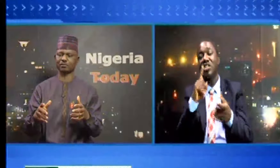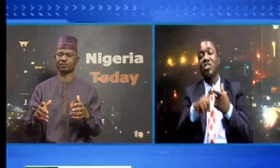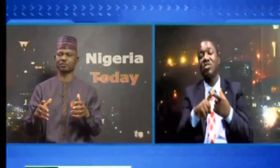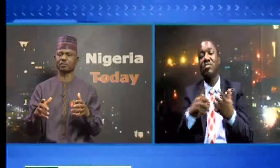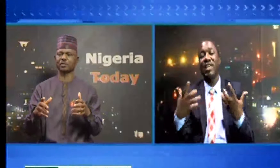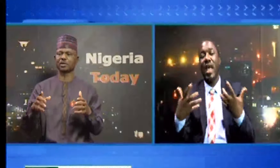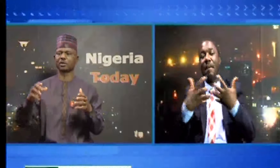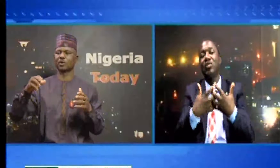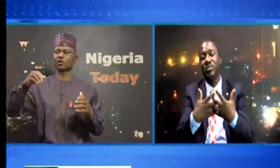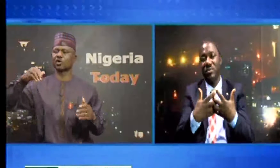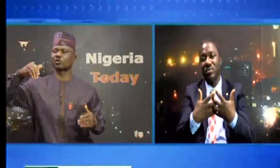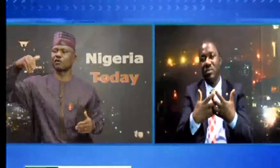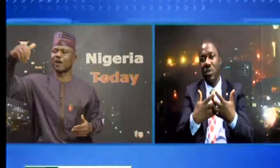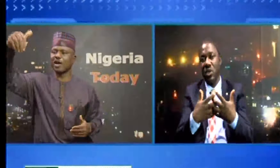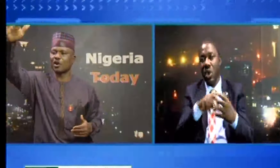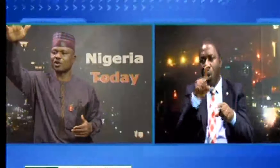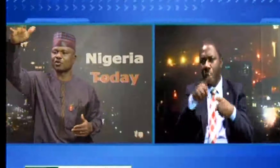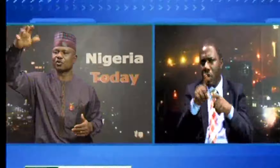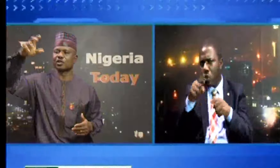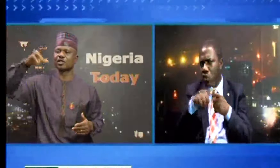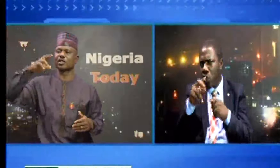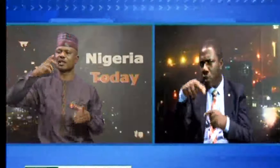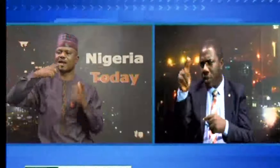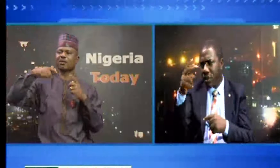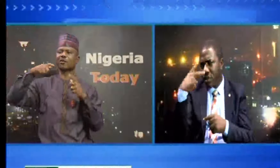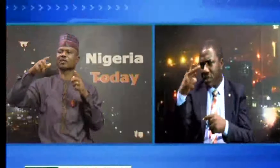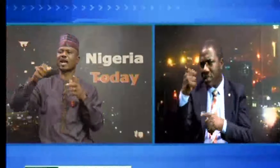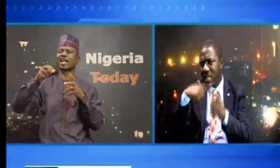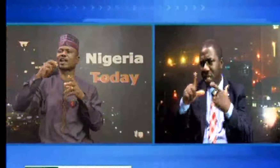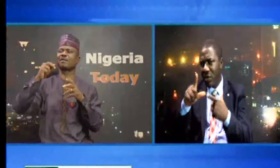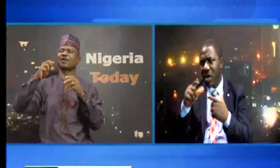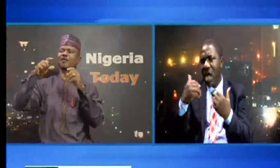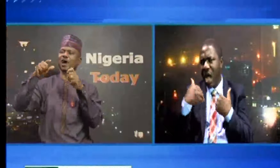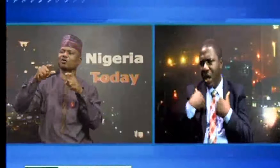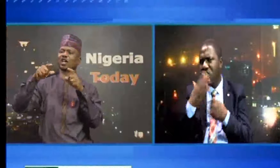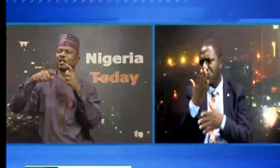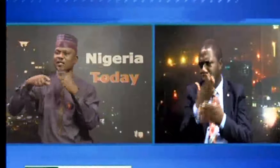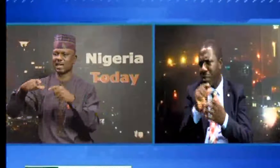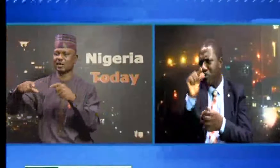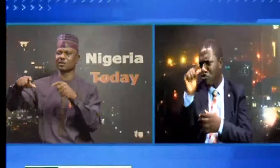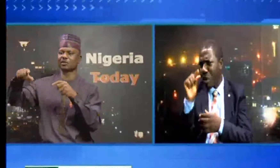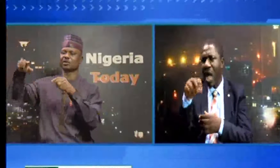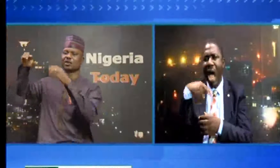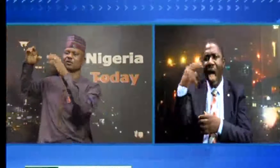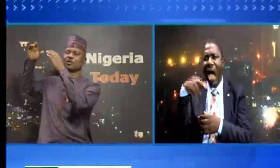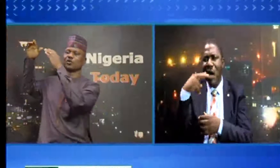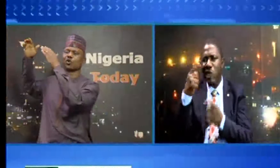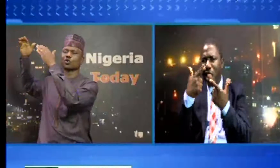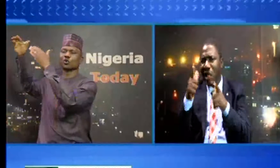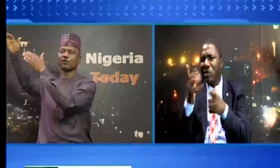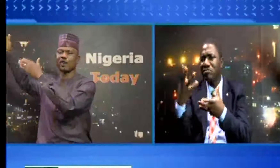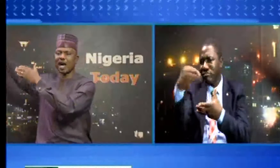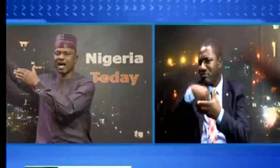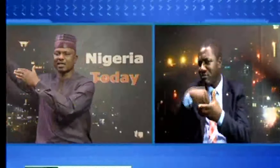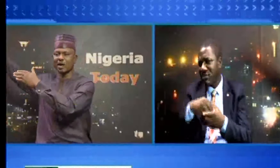harmonize. When you go to the far north, you will see the sign language carry element of Hausa in the sign language. When you go